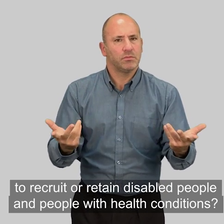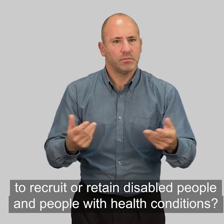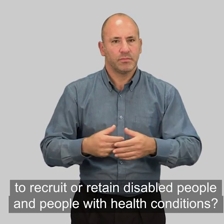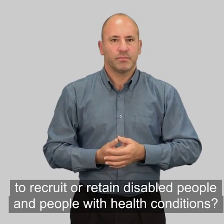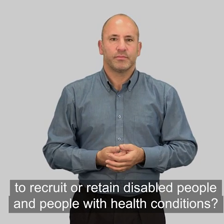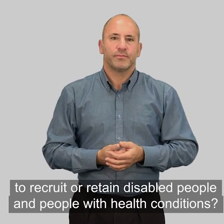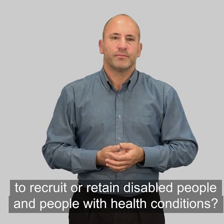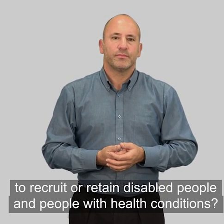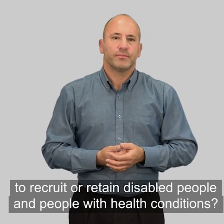and people with health conditions?